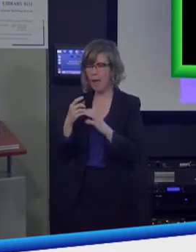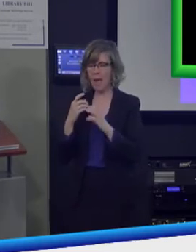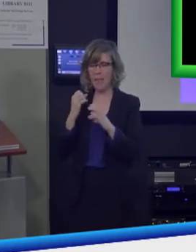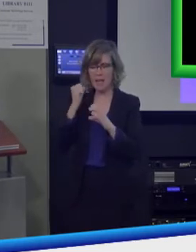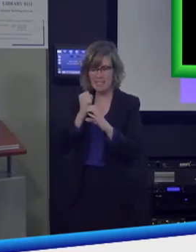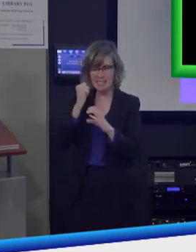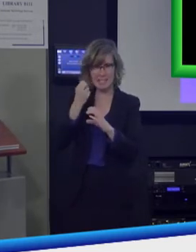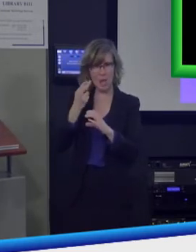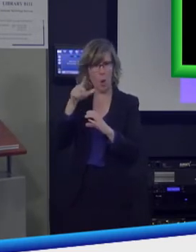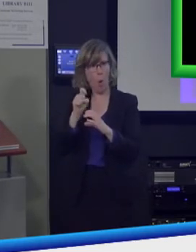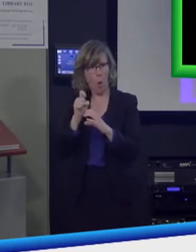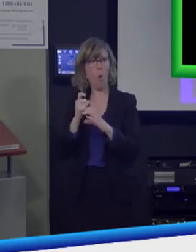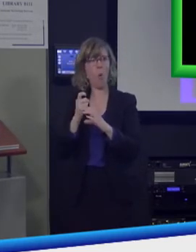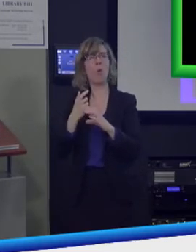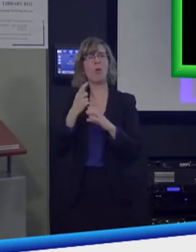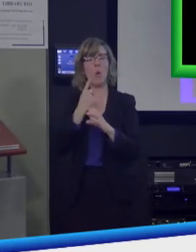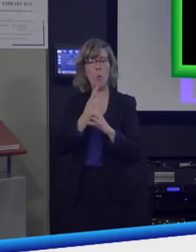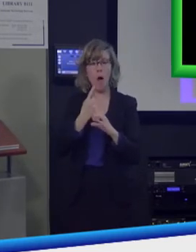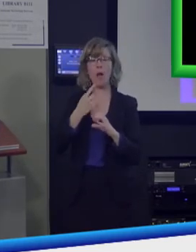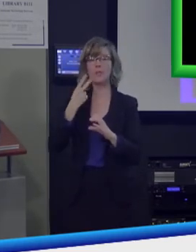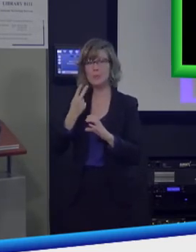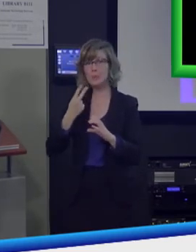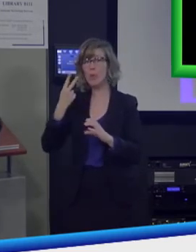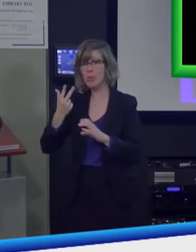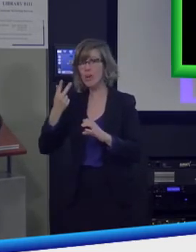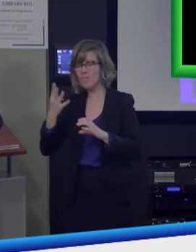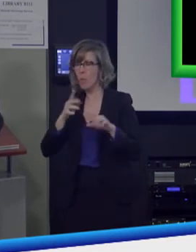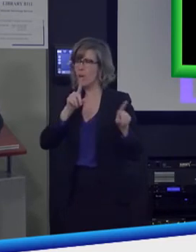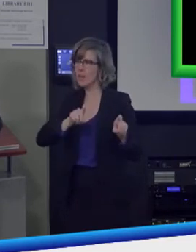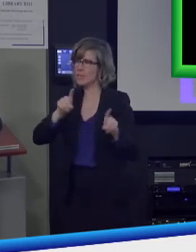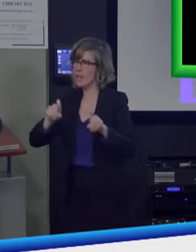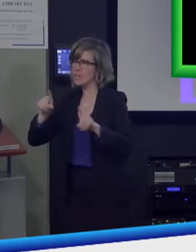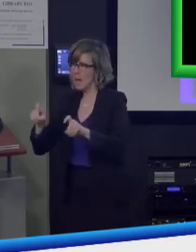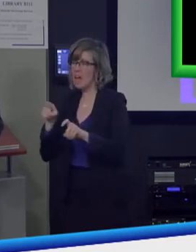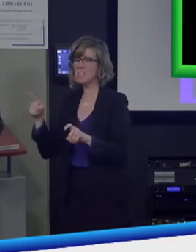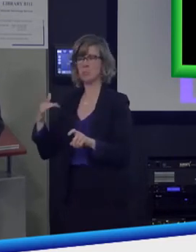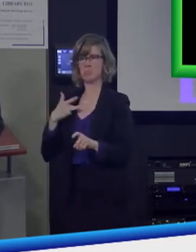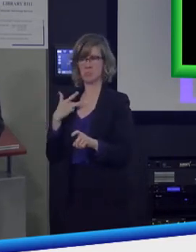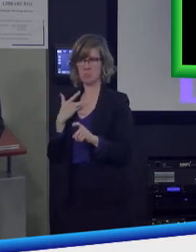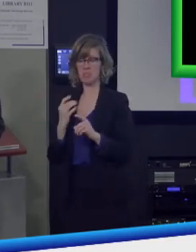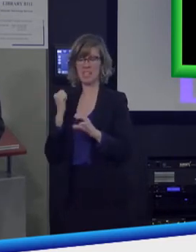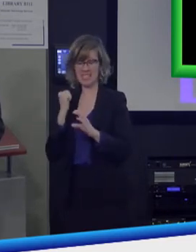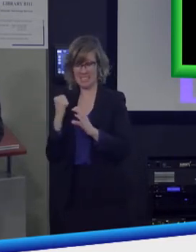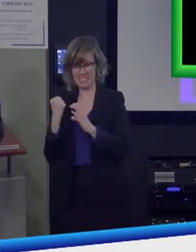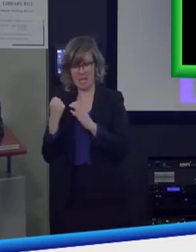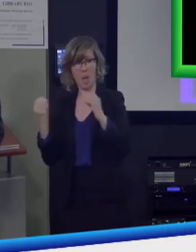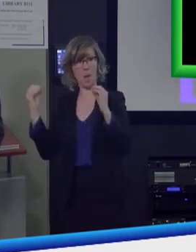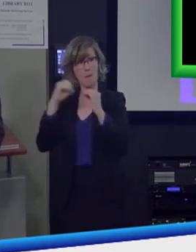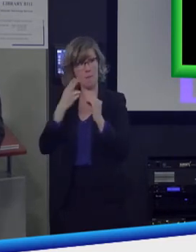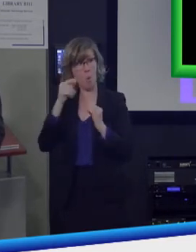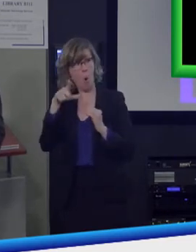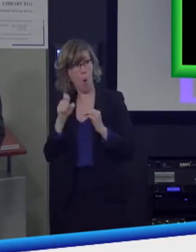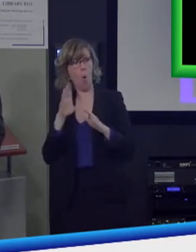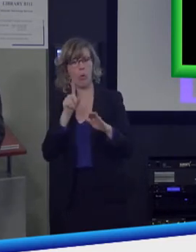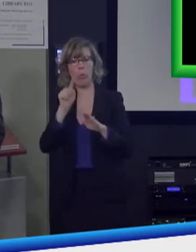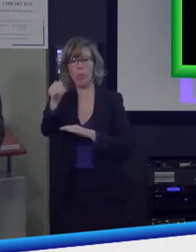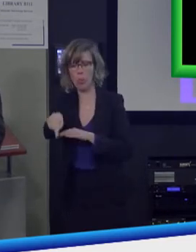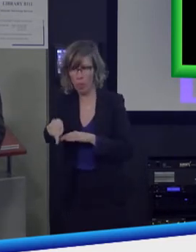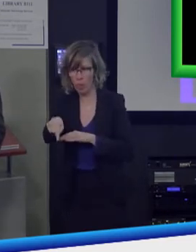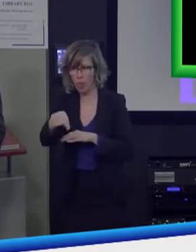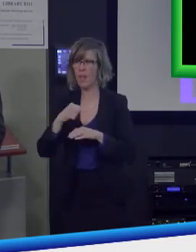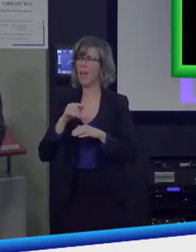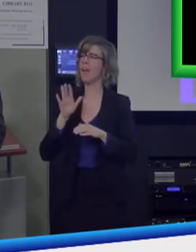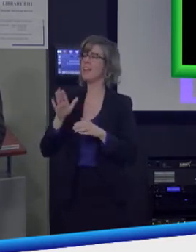measuring how far they go. He thinks the more holes there are, the shorter distance it will go, here's his